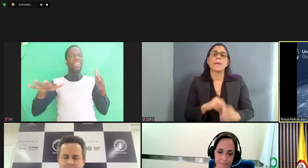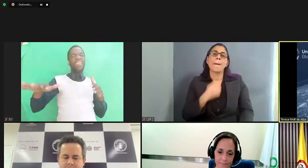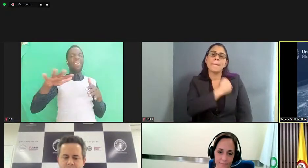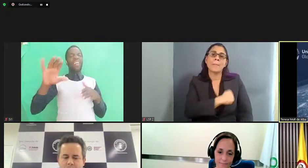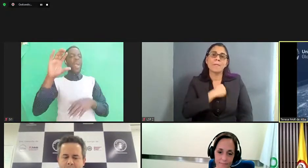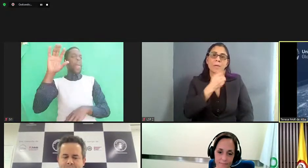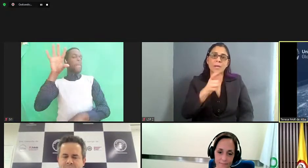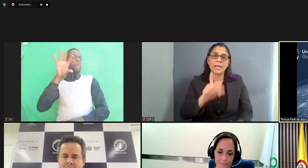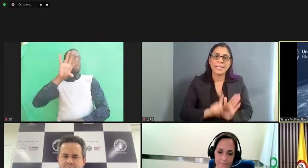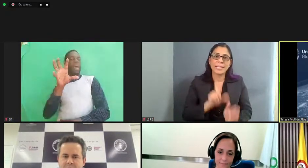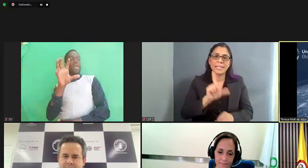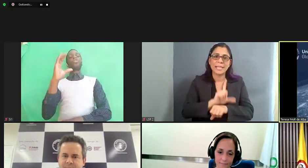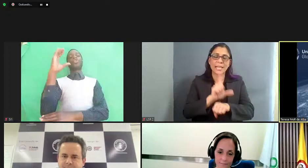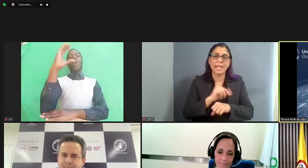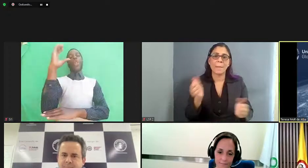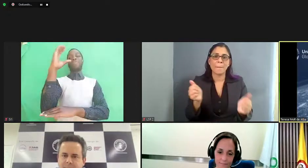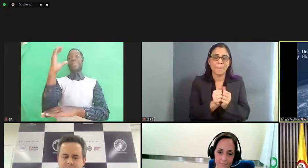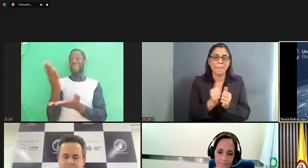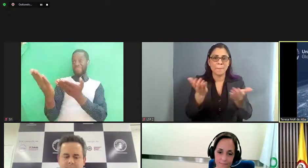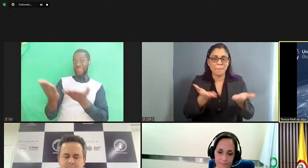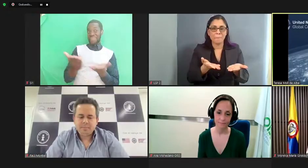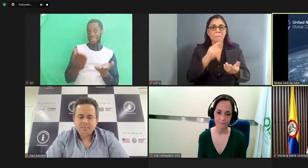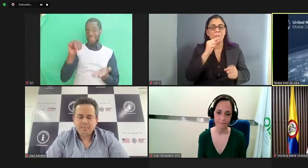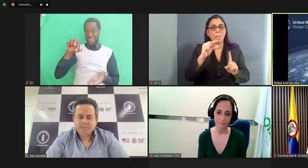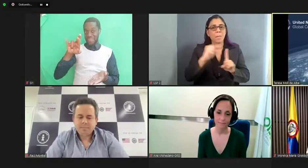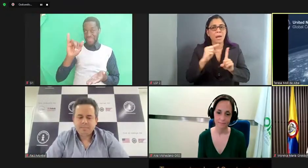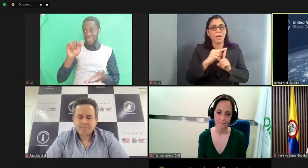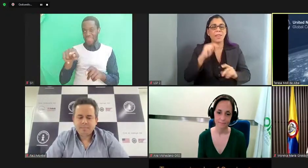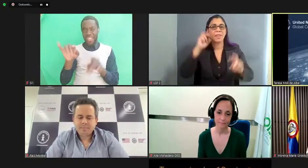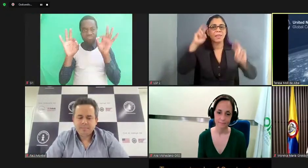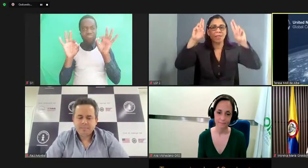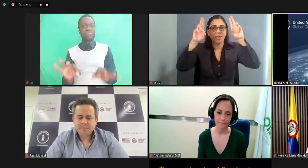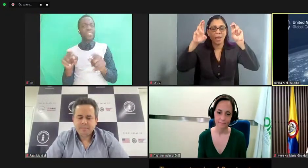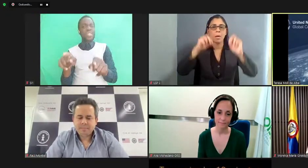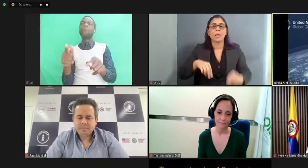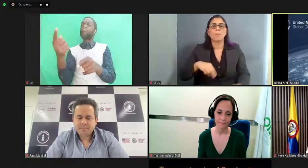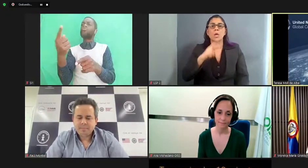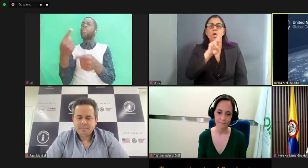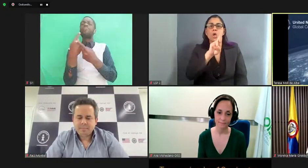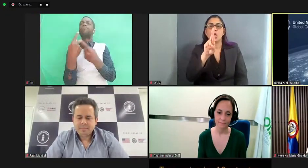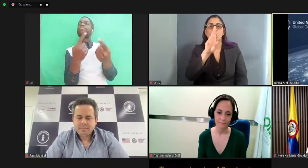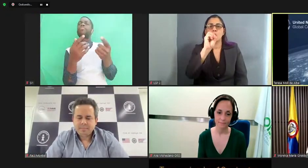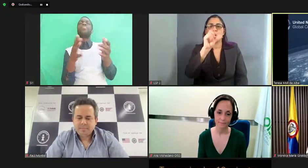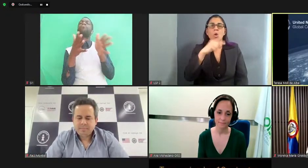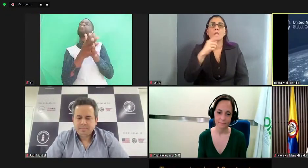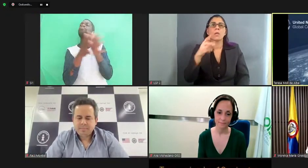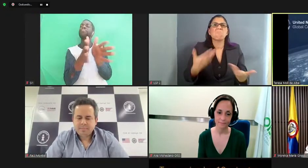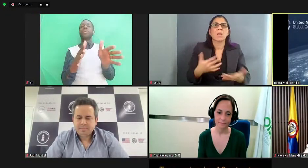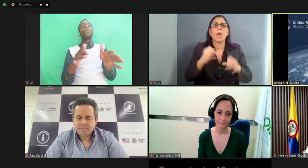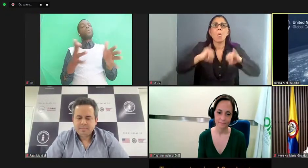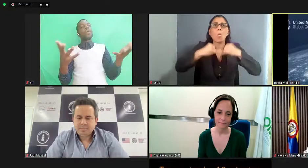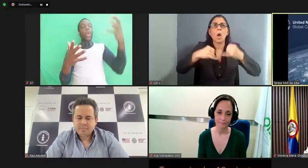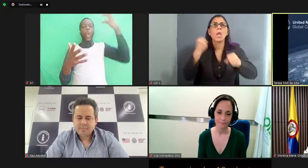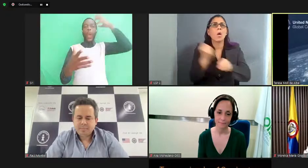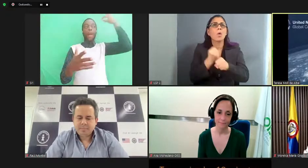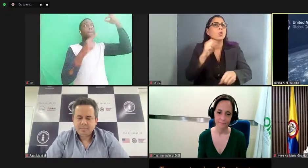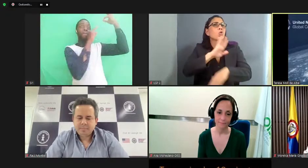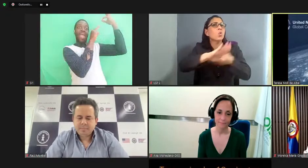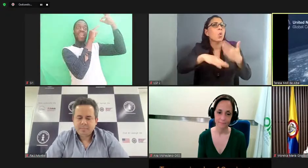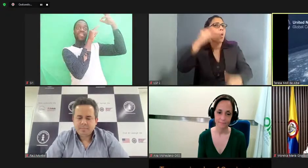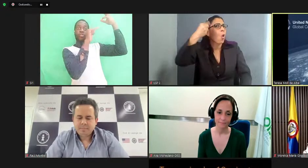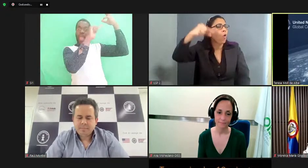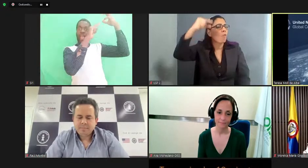colombia please can you please come and talk about the role of the government in the